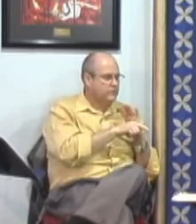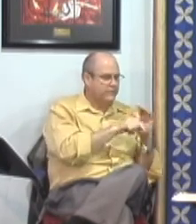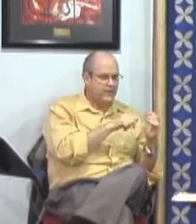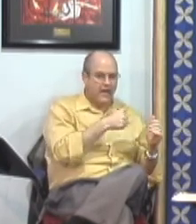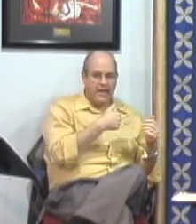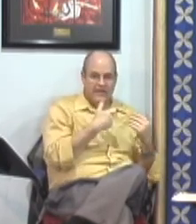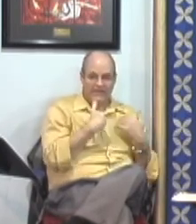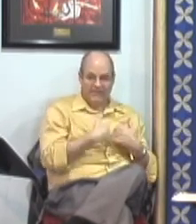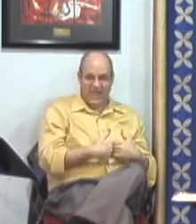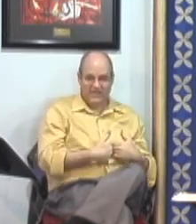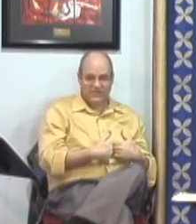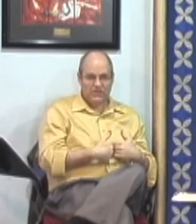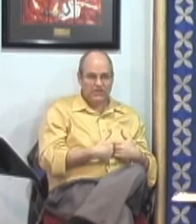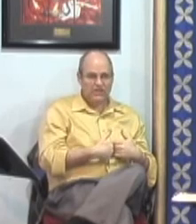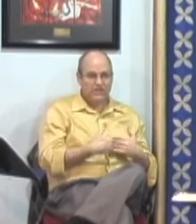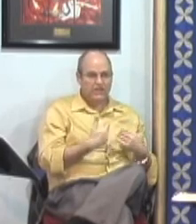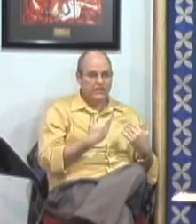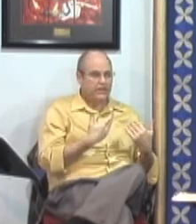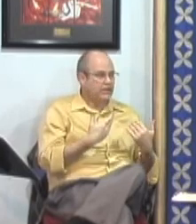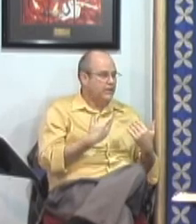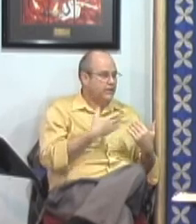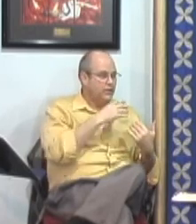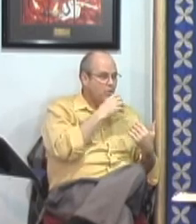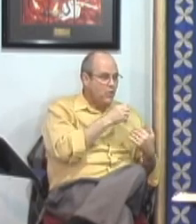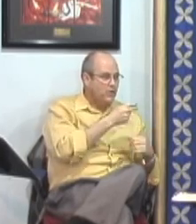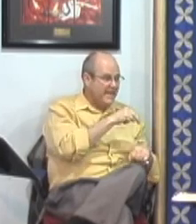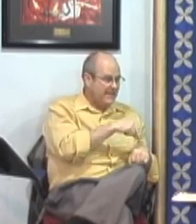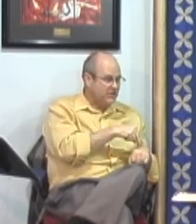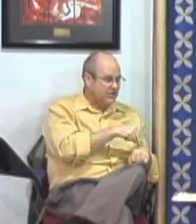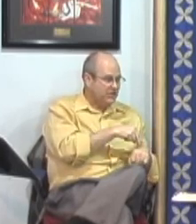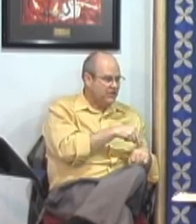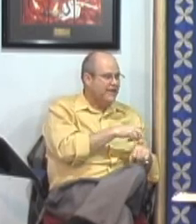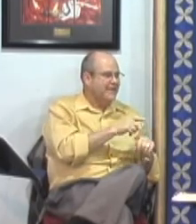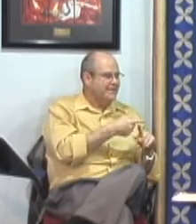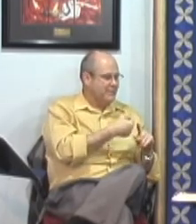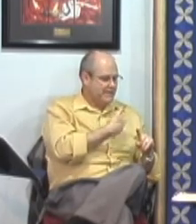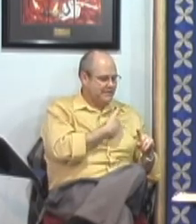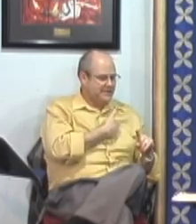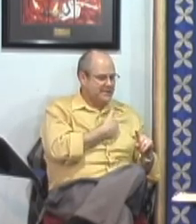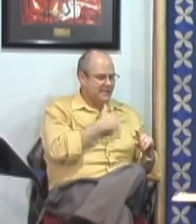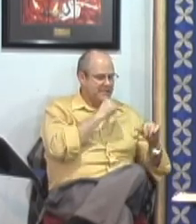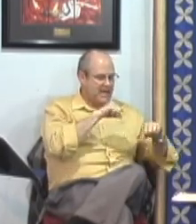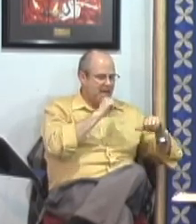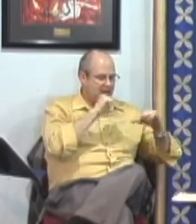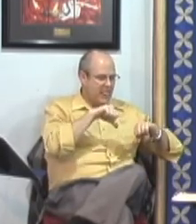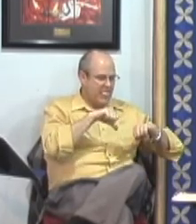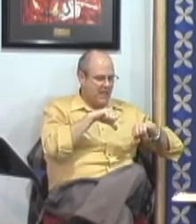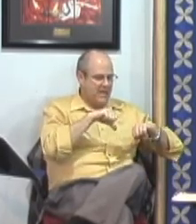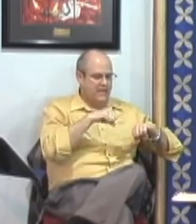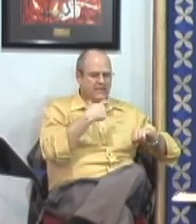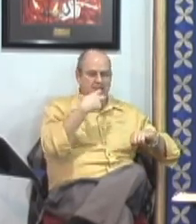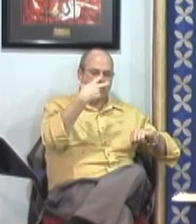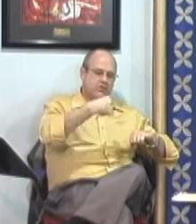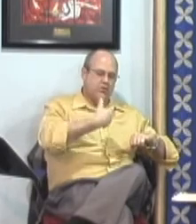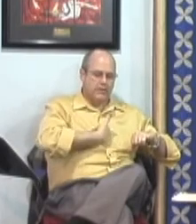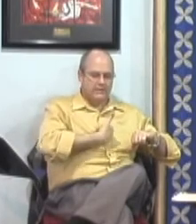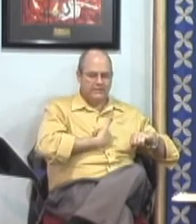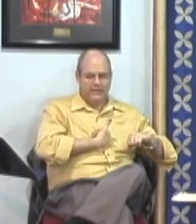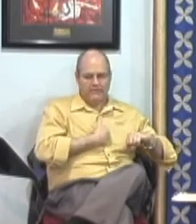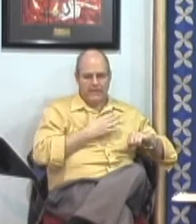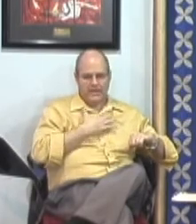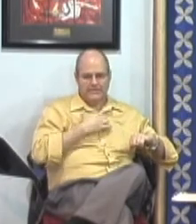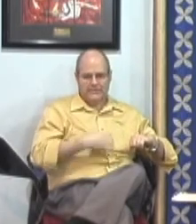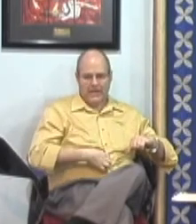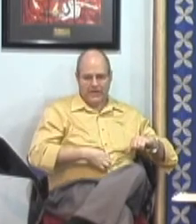flesh is, or putting to death the old nature, it's about self-denial. Denying myself my